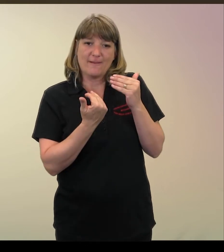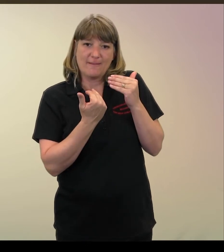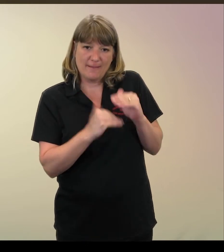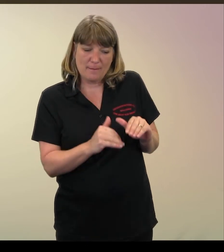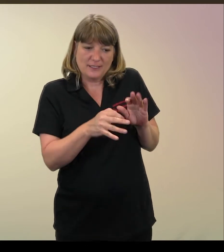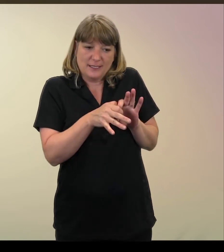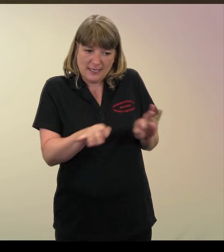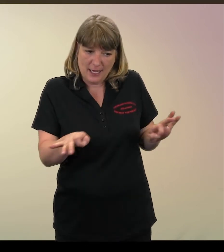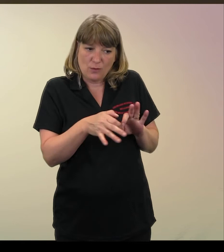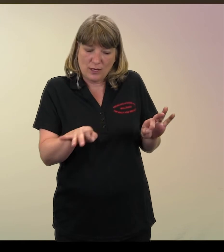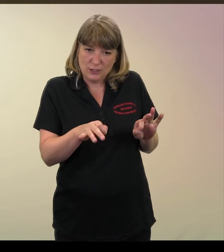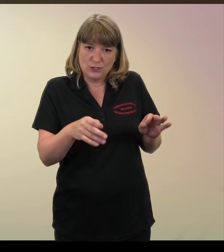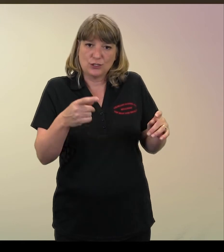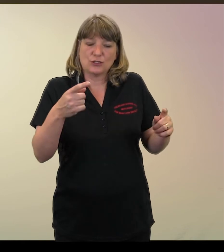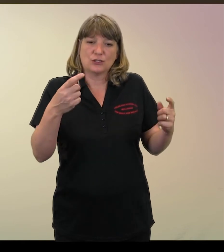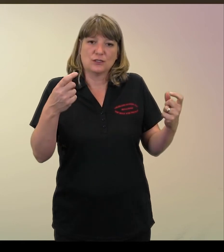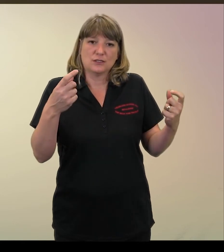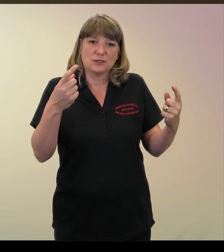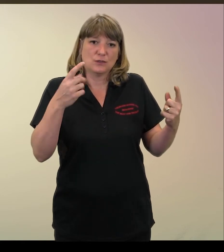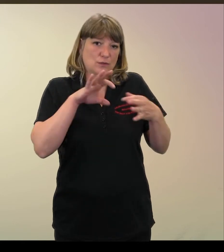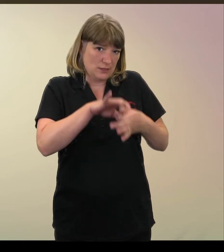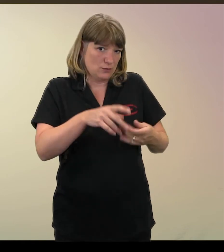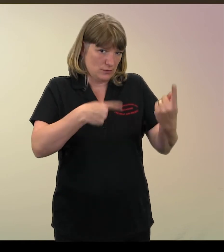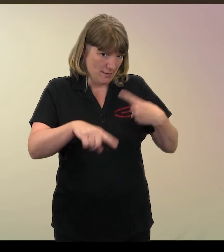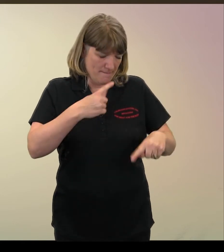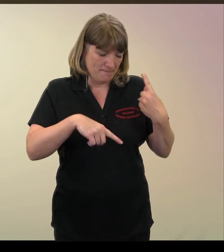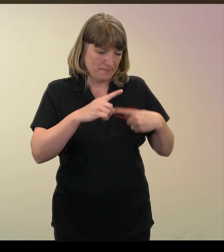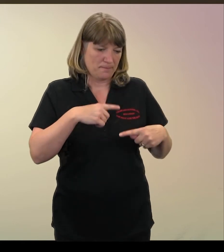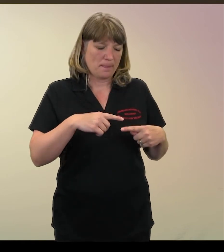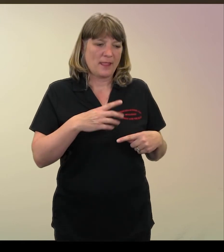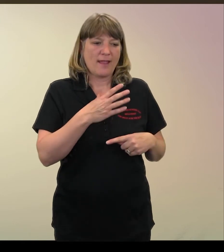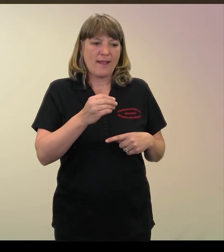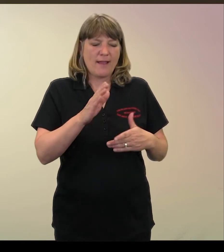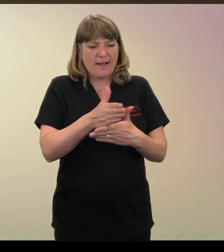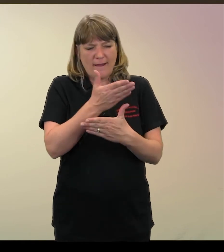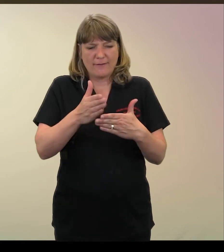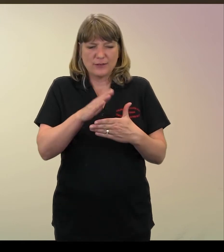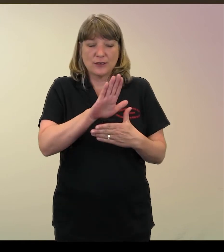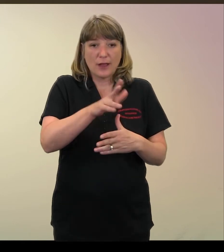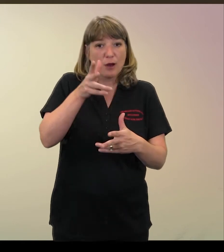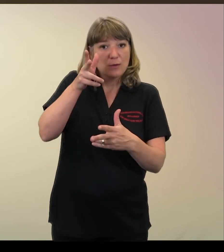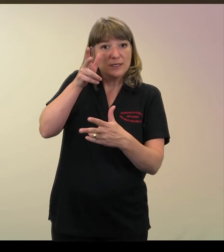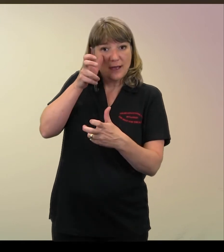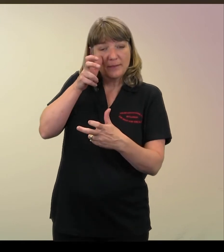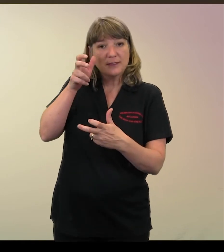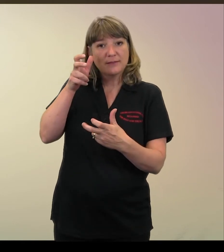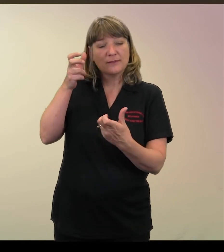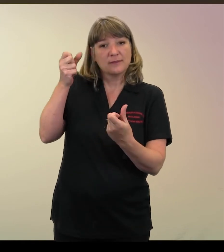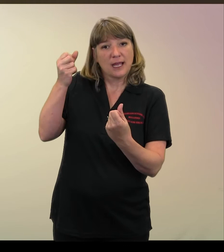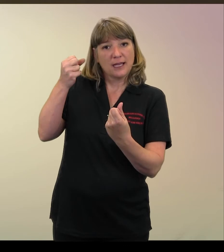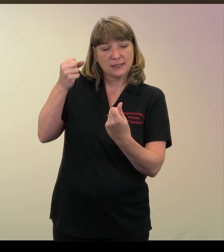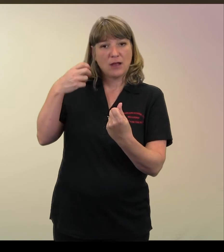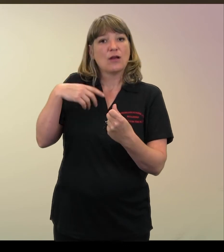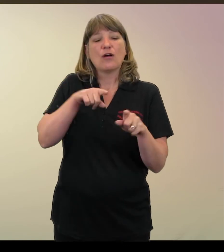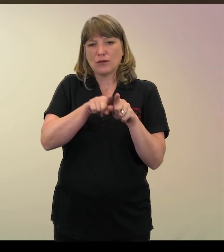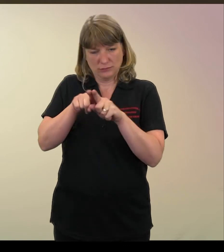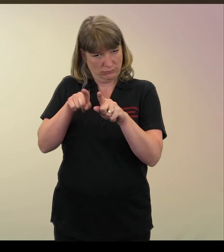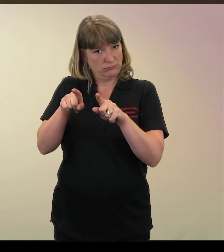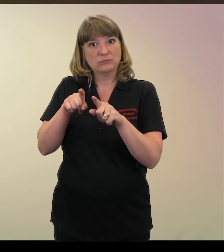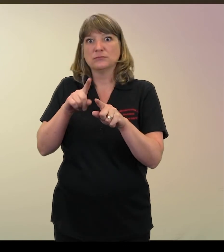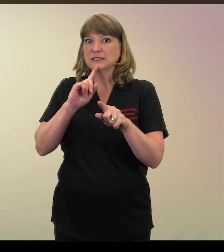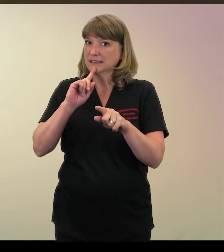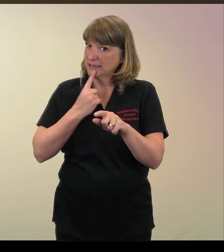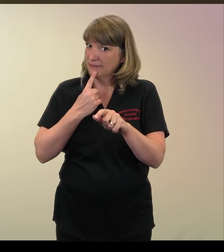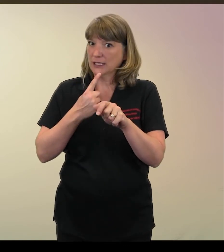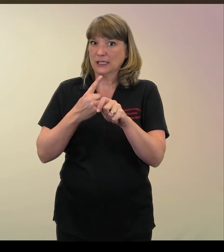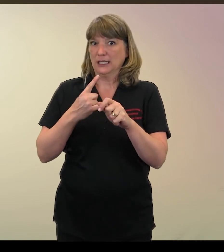autism had limited language in sign language. On average, their receptive